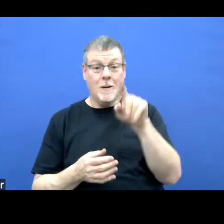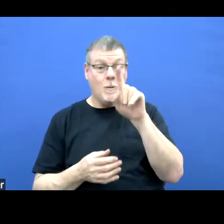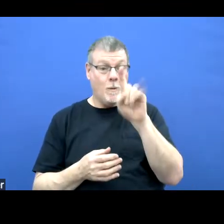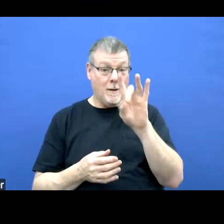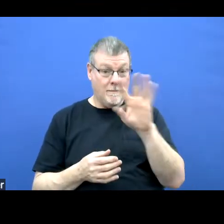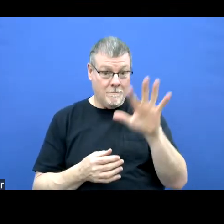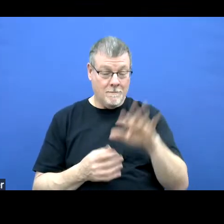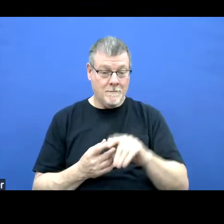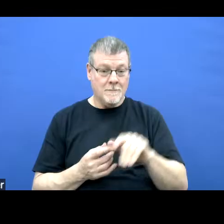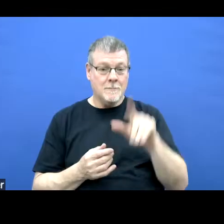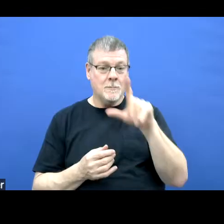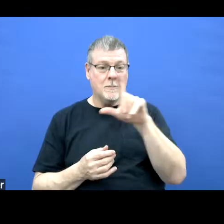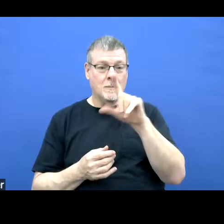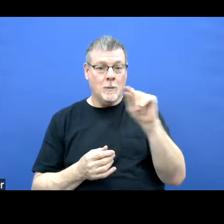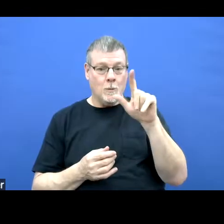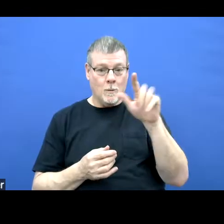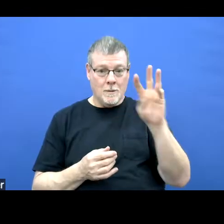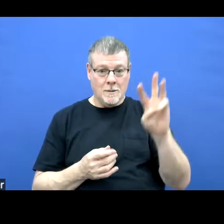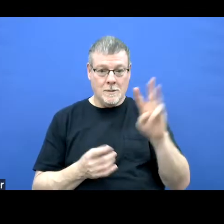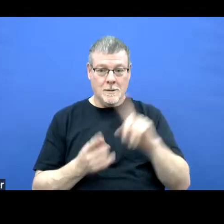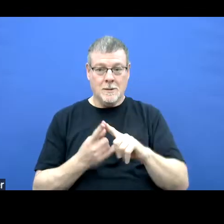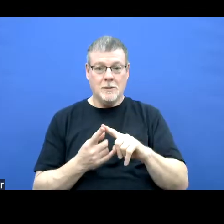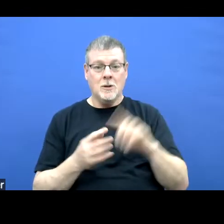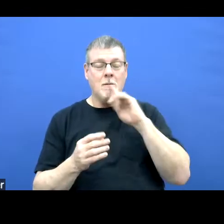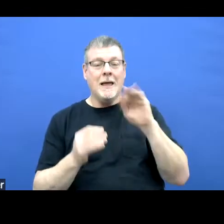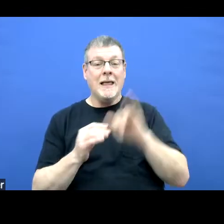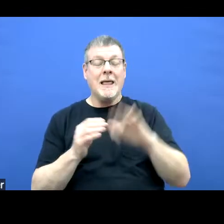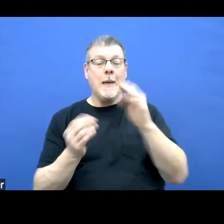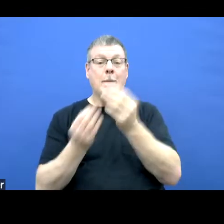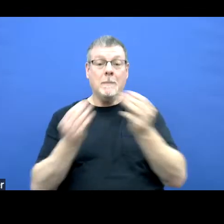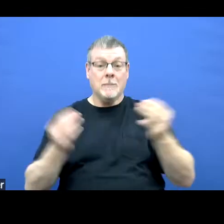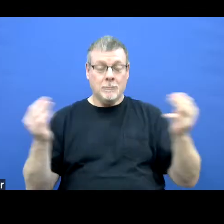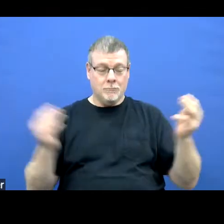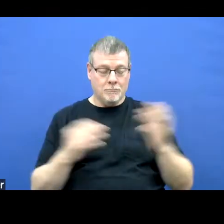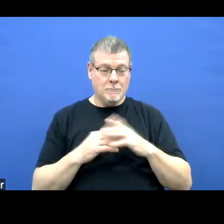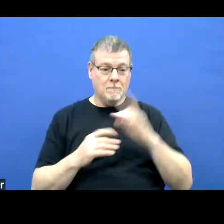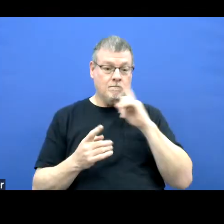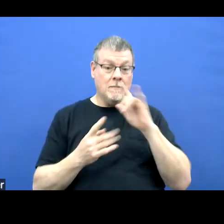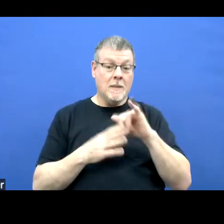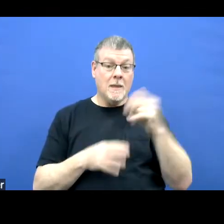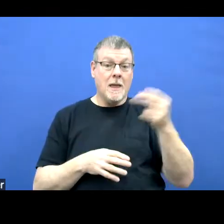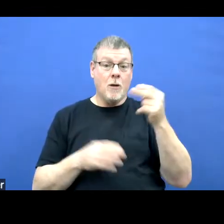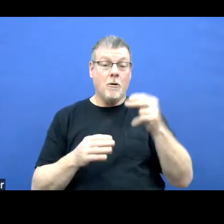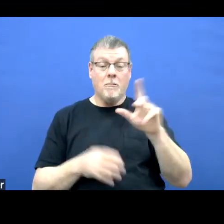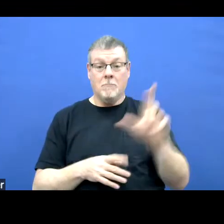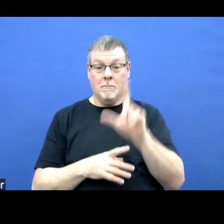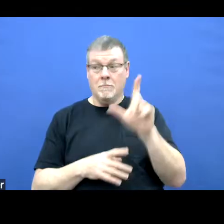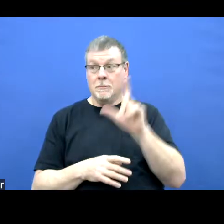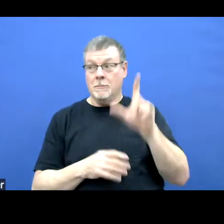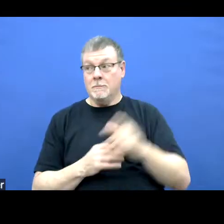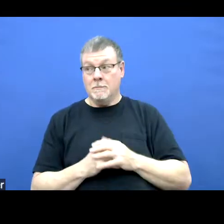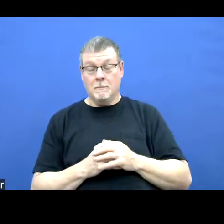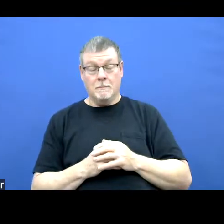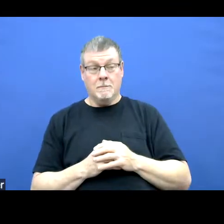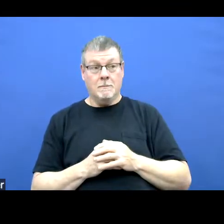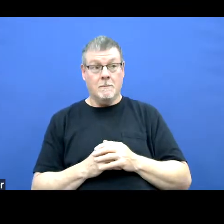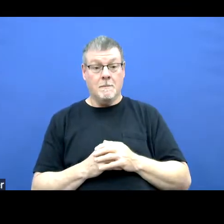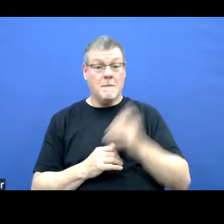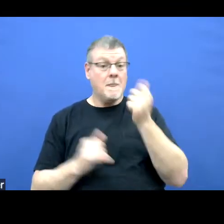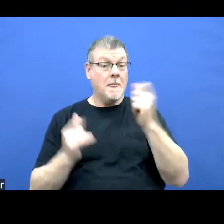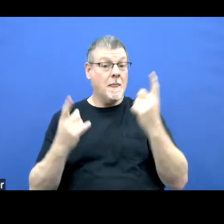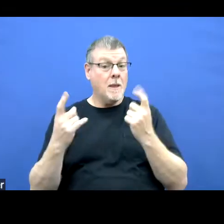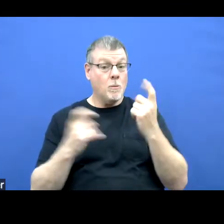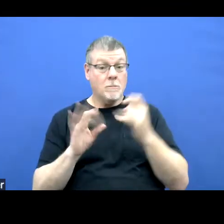9-185, 2026 to declare items surplus materials for the Henrietta Public Library. Second. Any